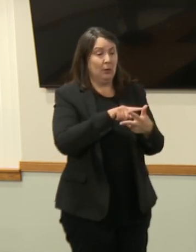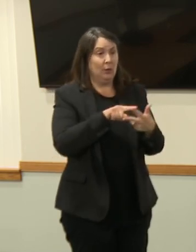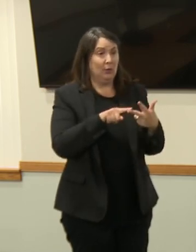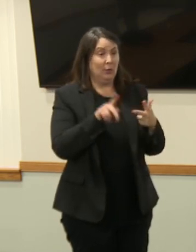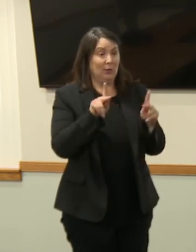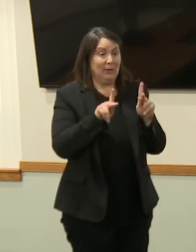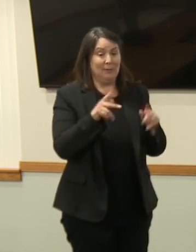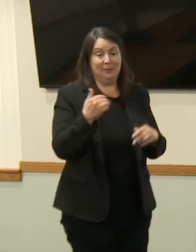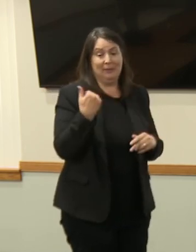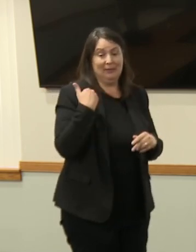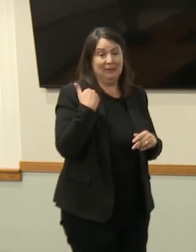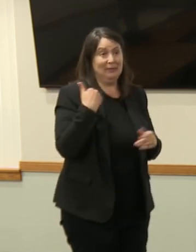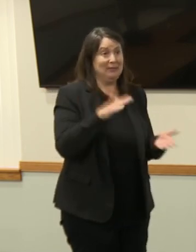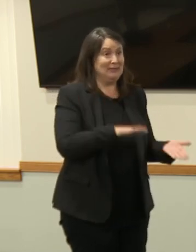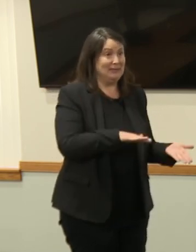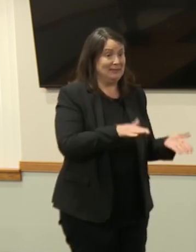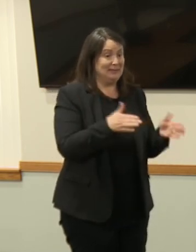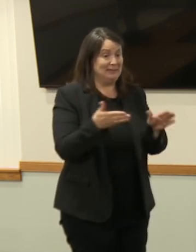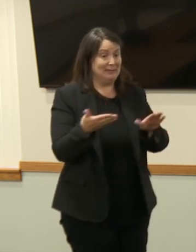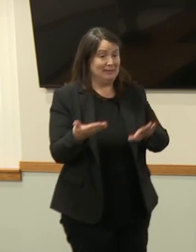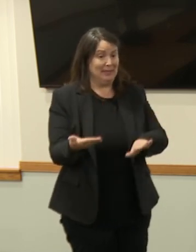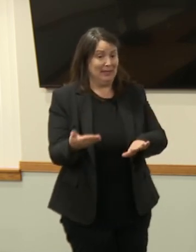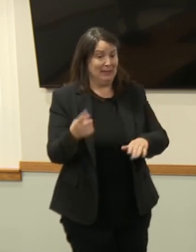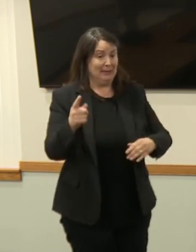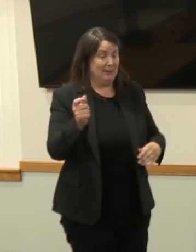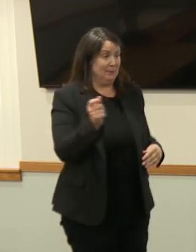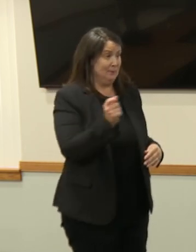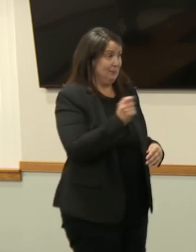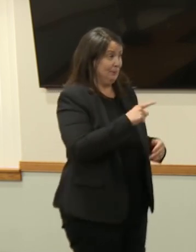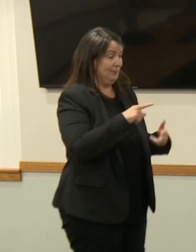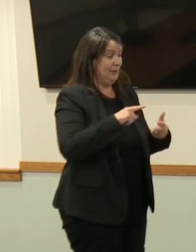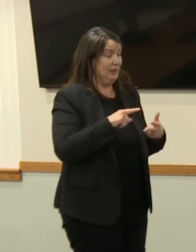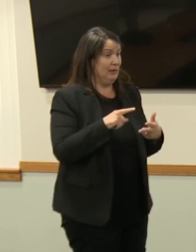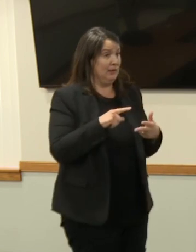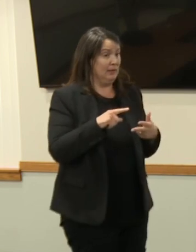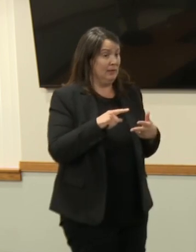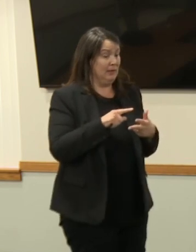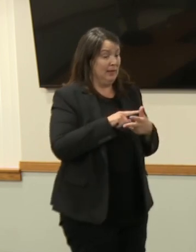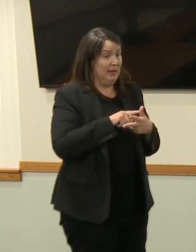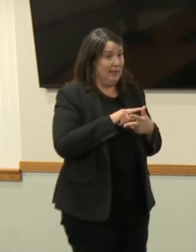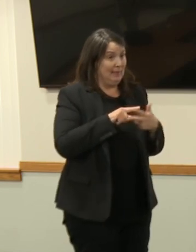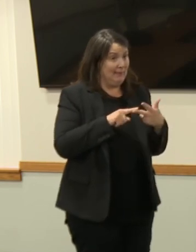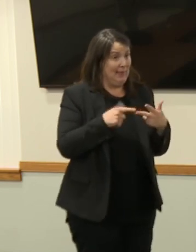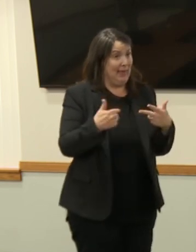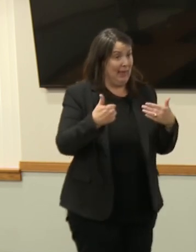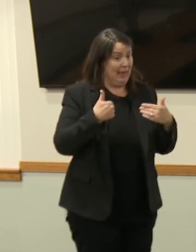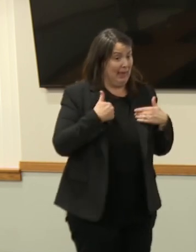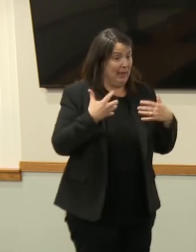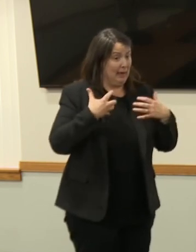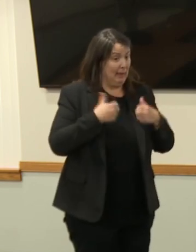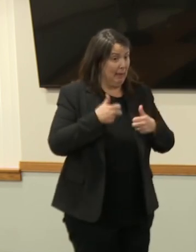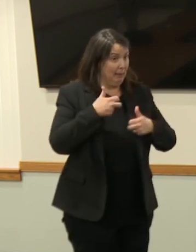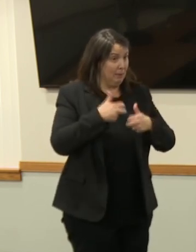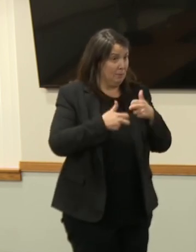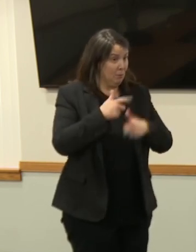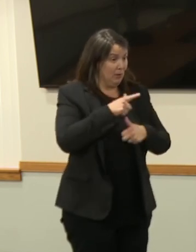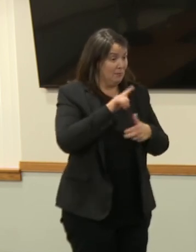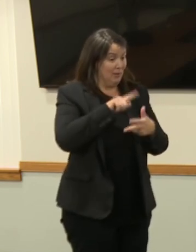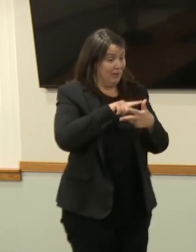had. First of all, were there any underlying health issues that might